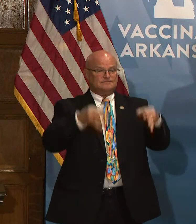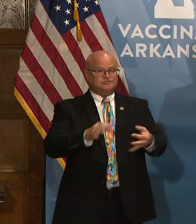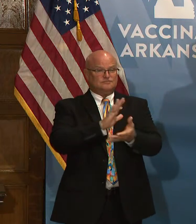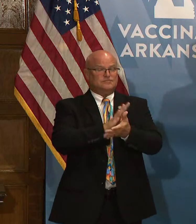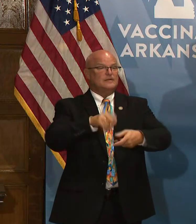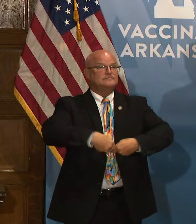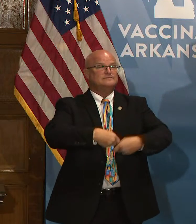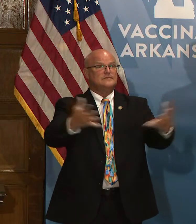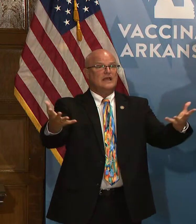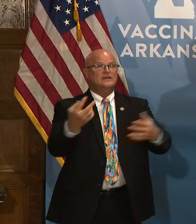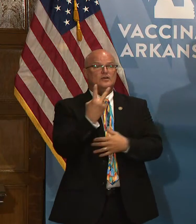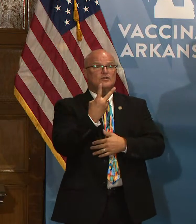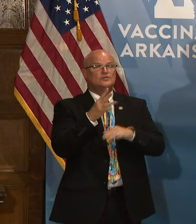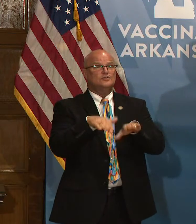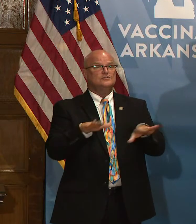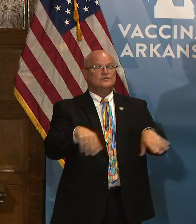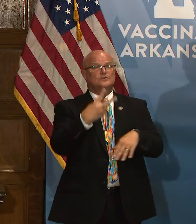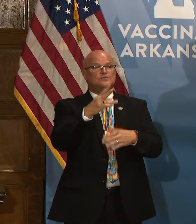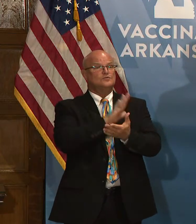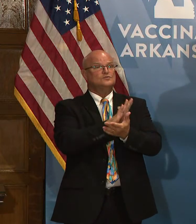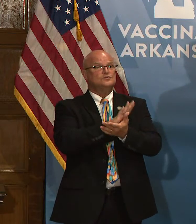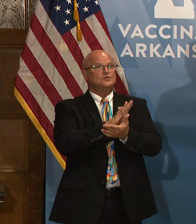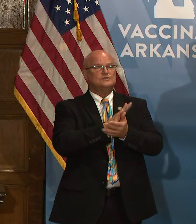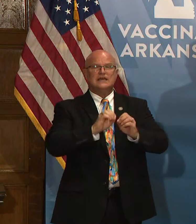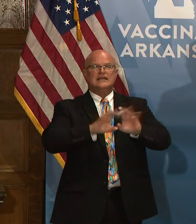went out to children and to the schools